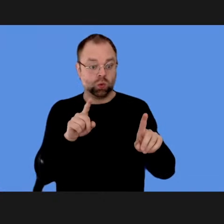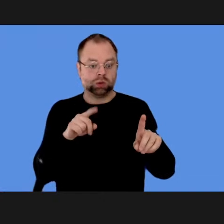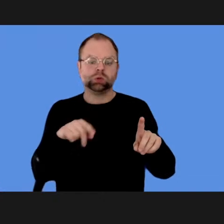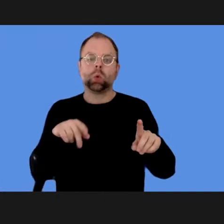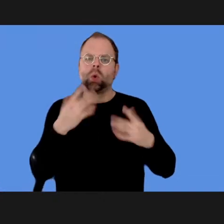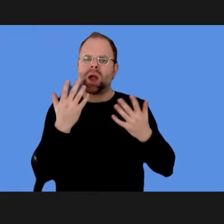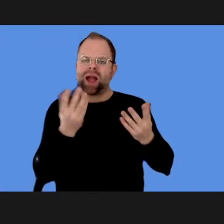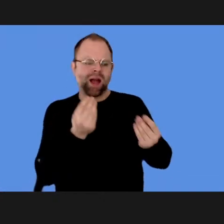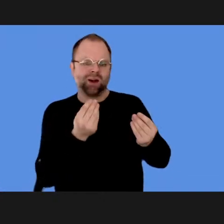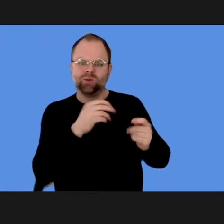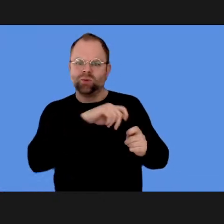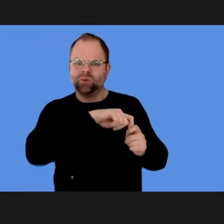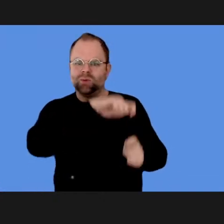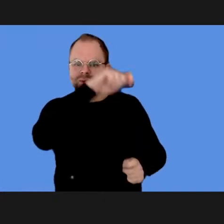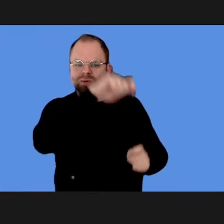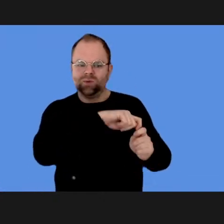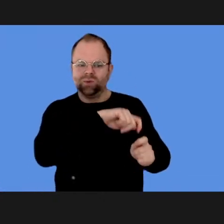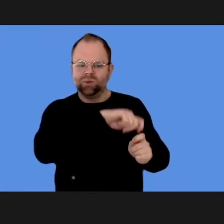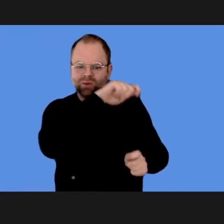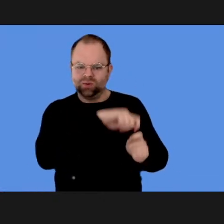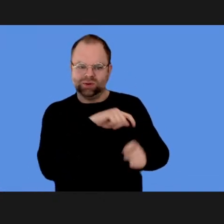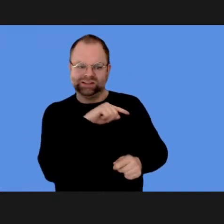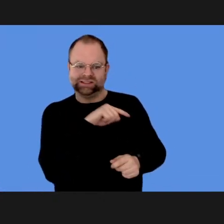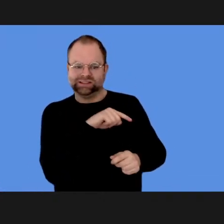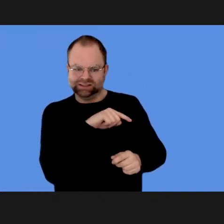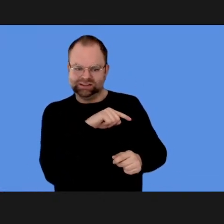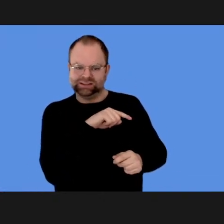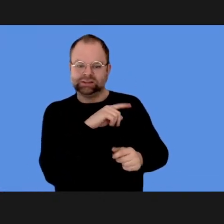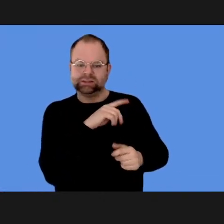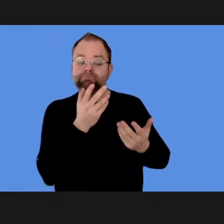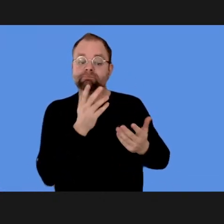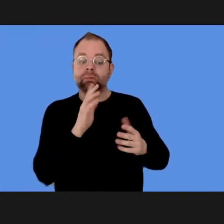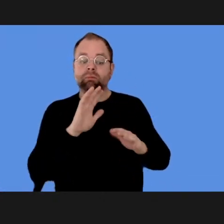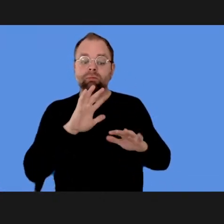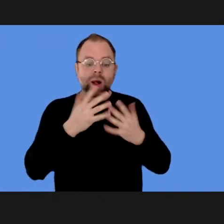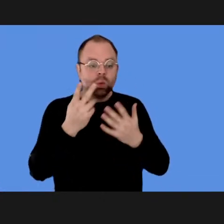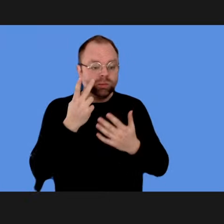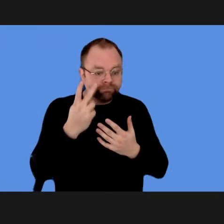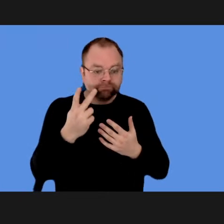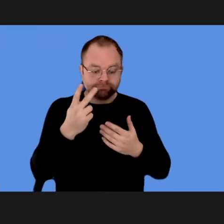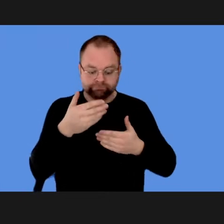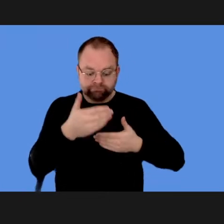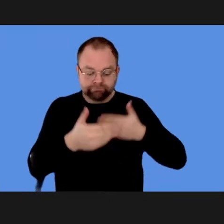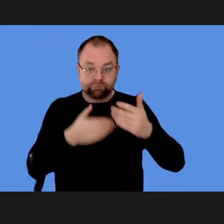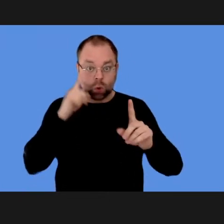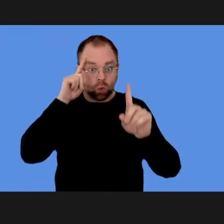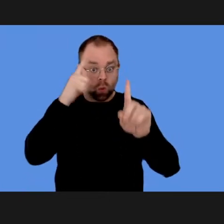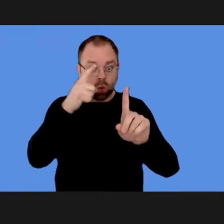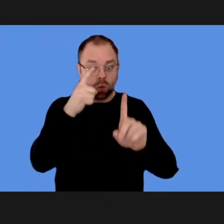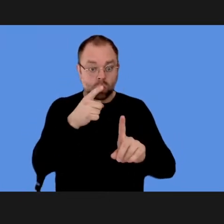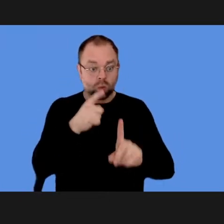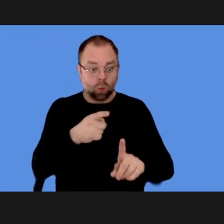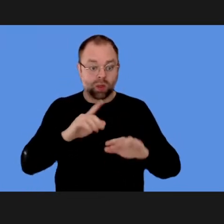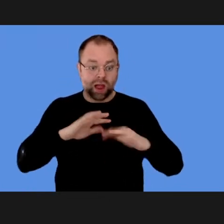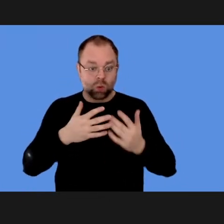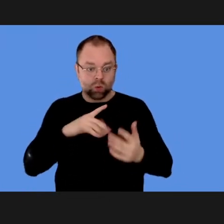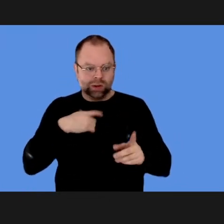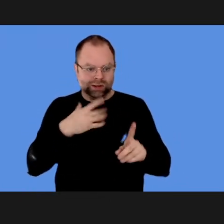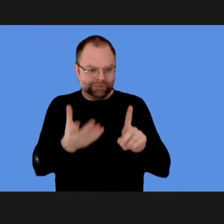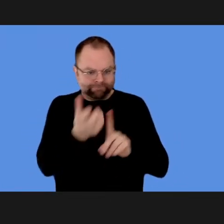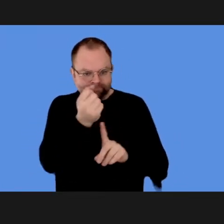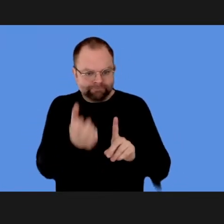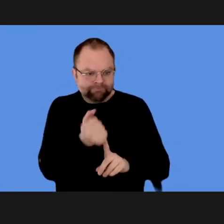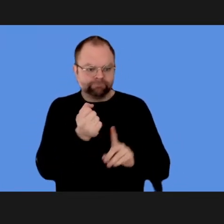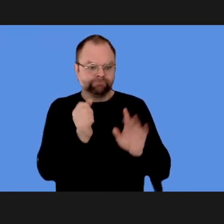disaggregated, if possible at the individual level. Information, data, and statistics should be gathered and track our